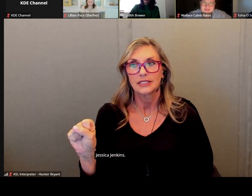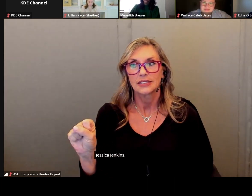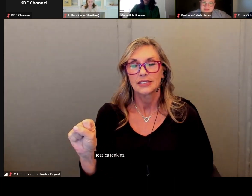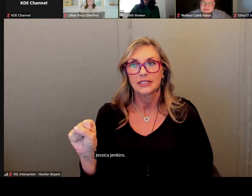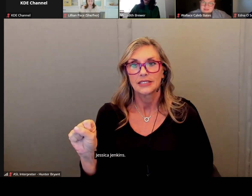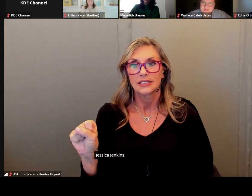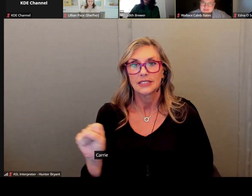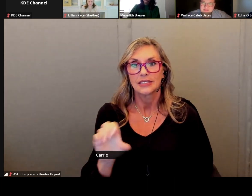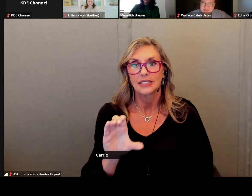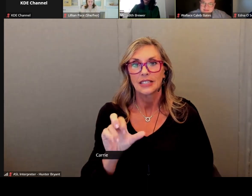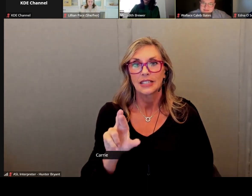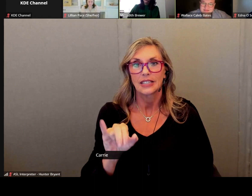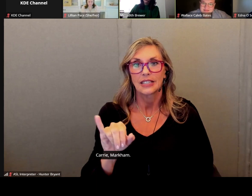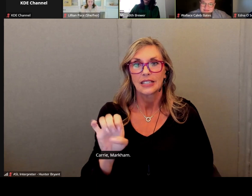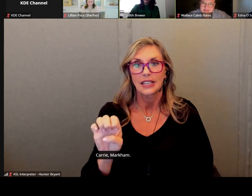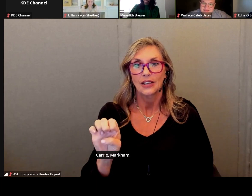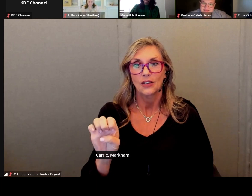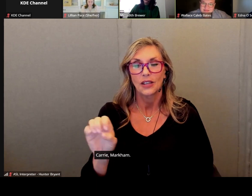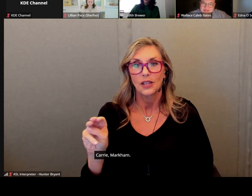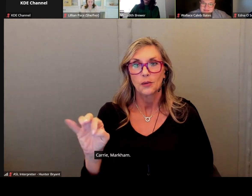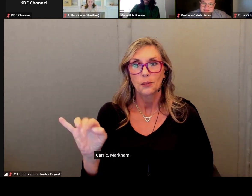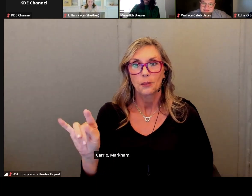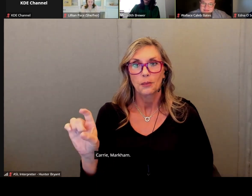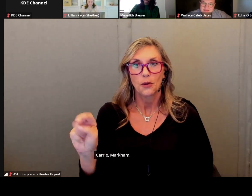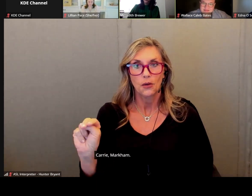Carrie Markham.